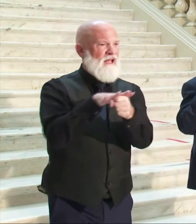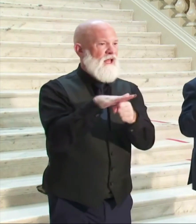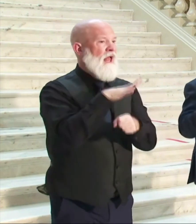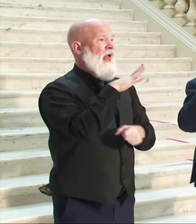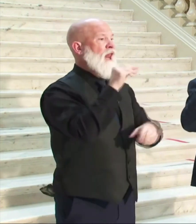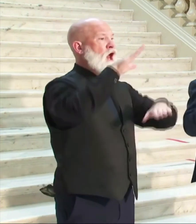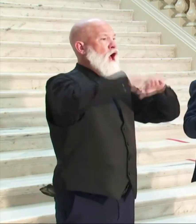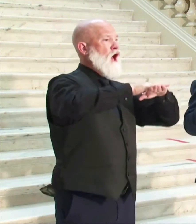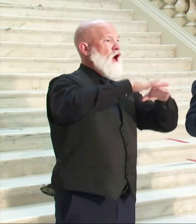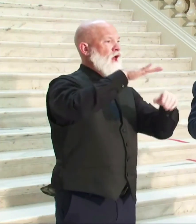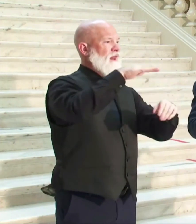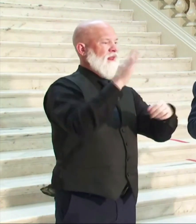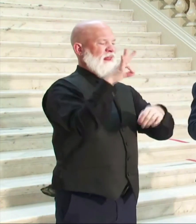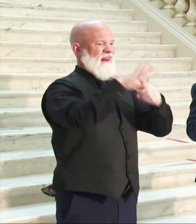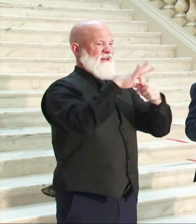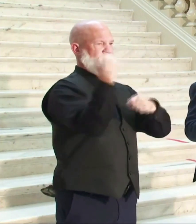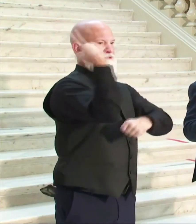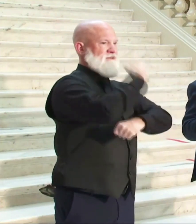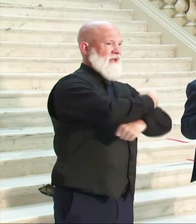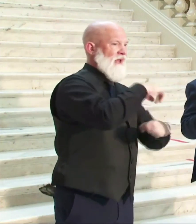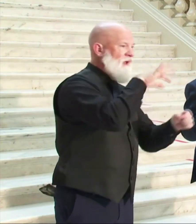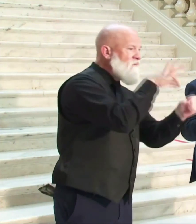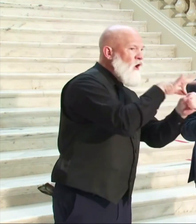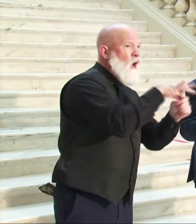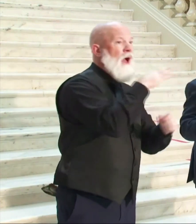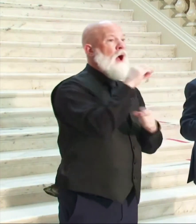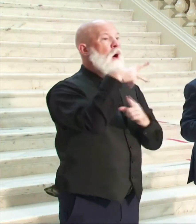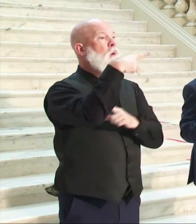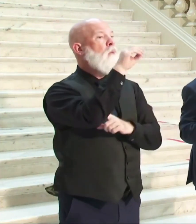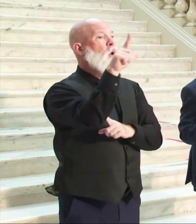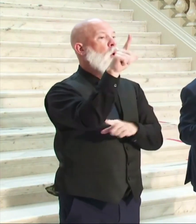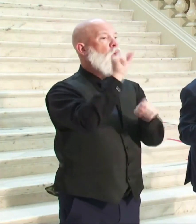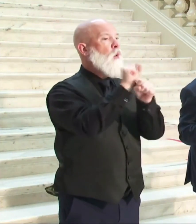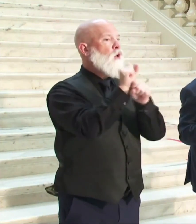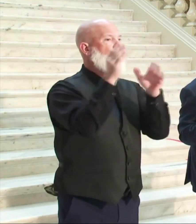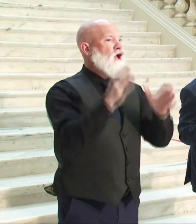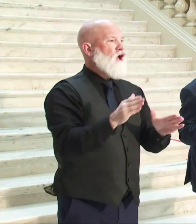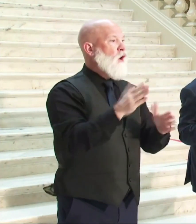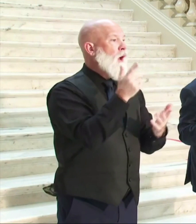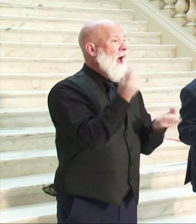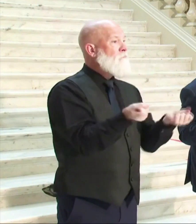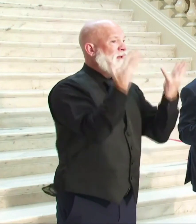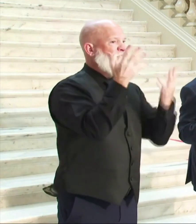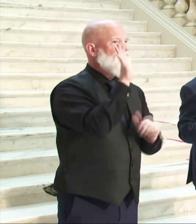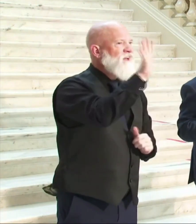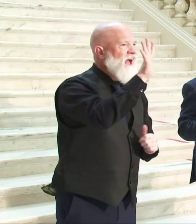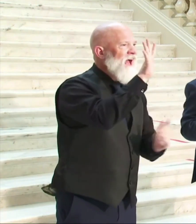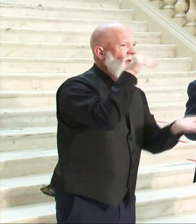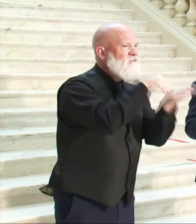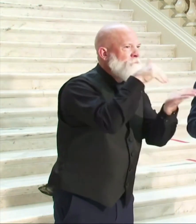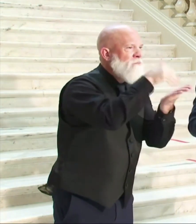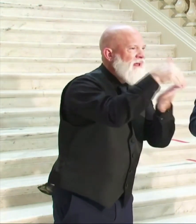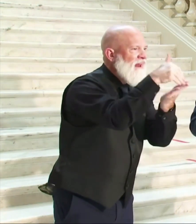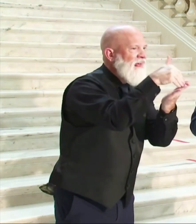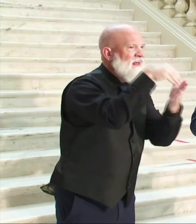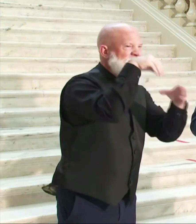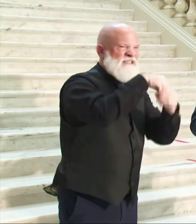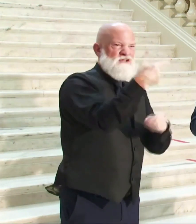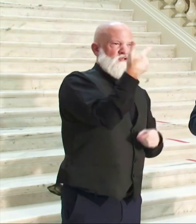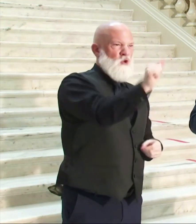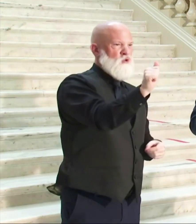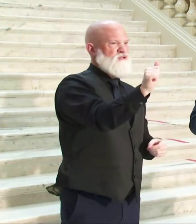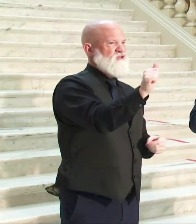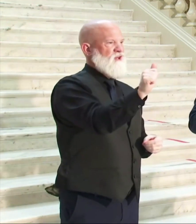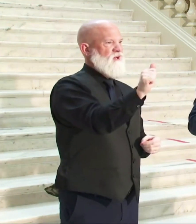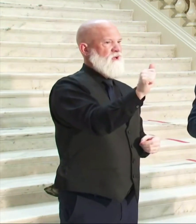nearly 5 million Georgians casting votes. Guess what? Mistakes will be made. That's going to happen.